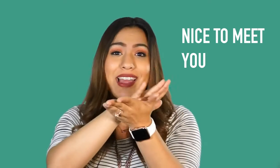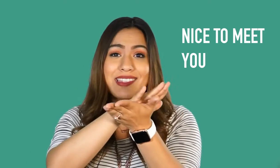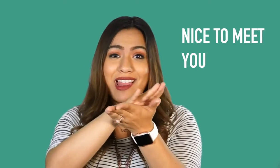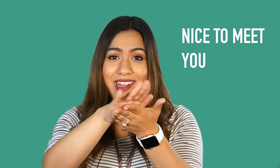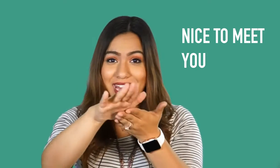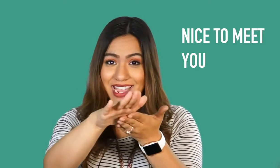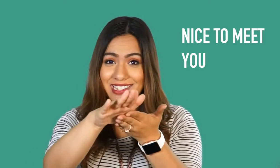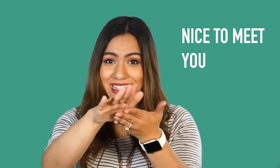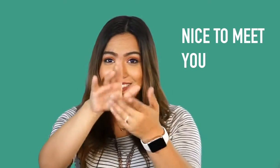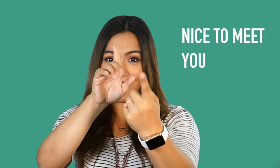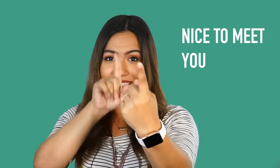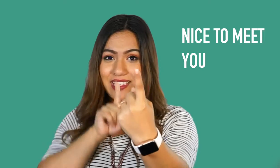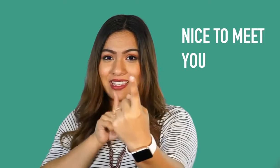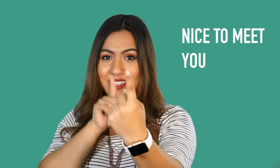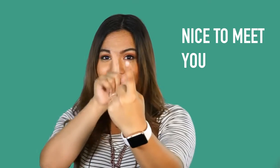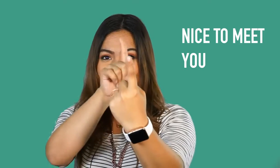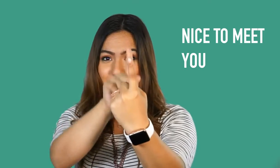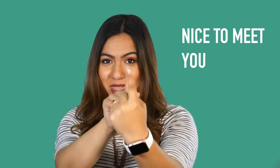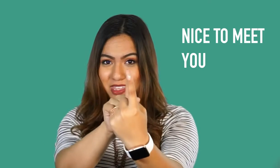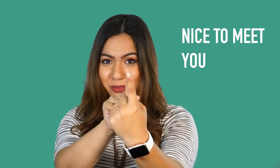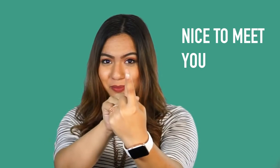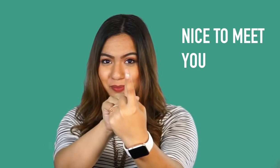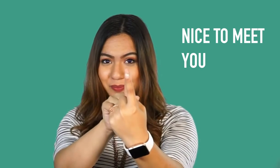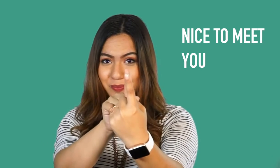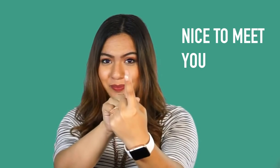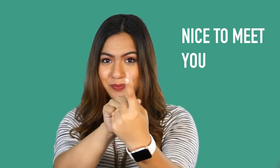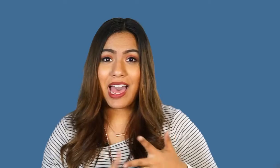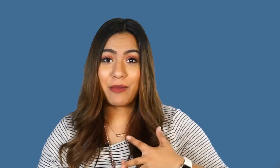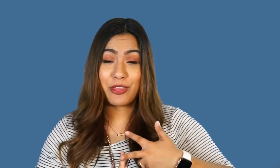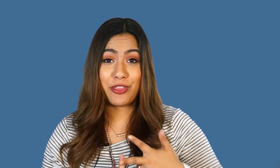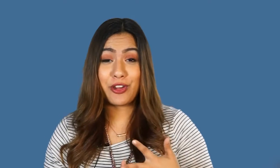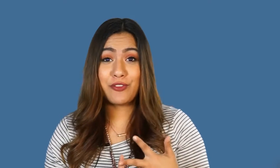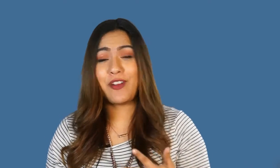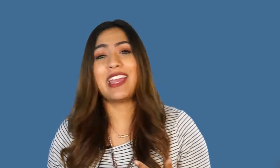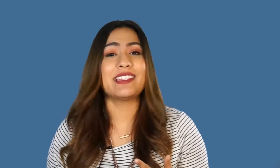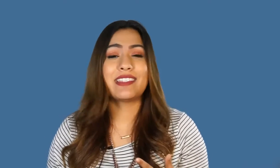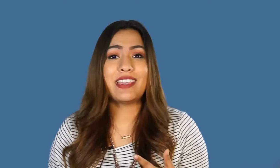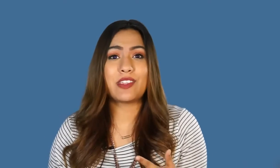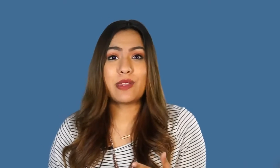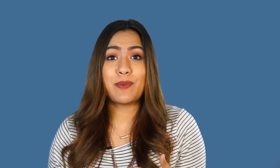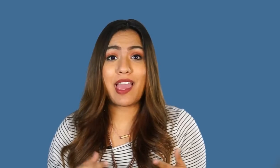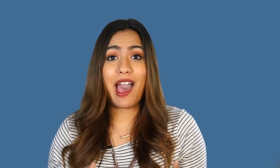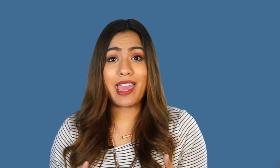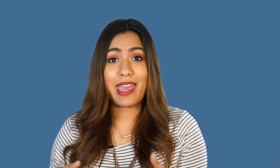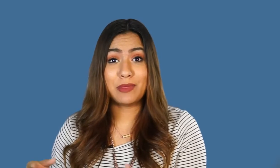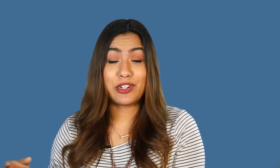that's nice to meet you. Our third phrase is going to be I am